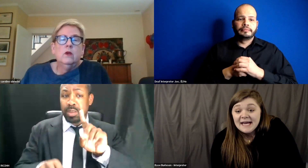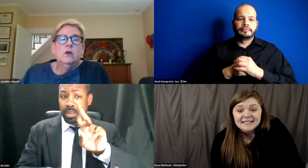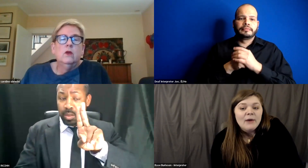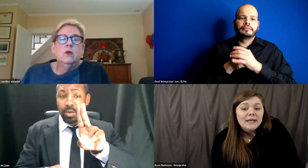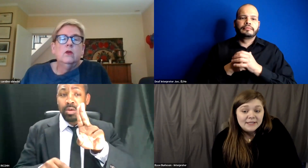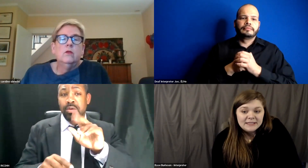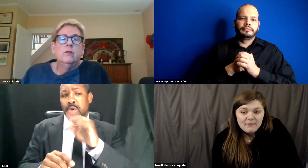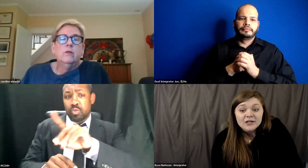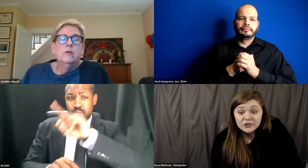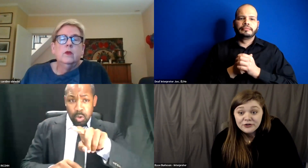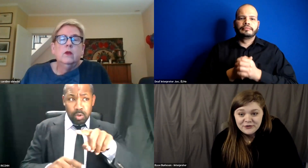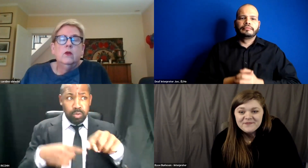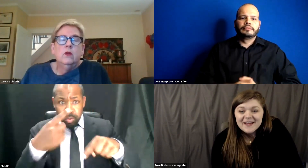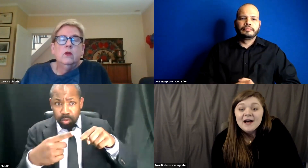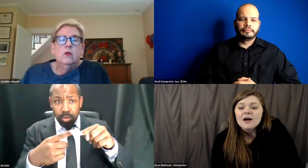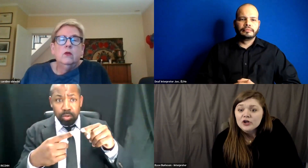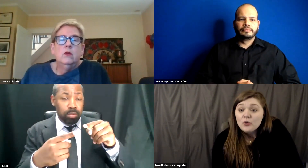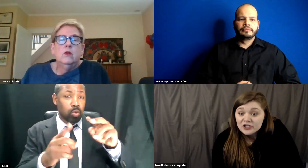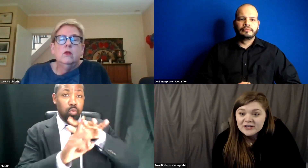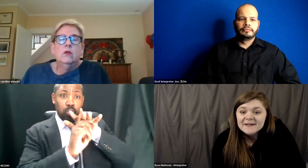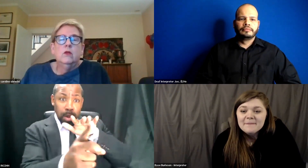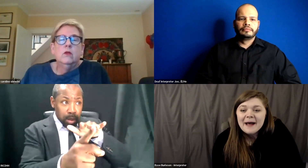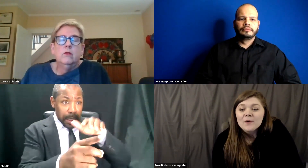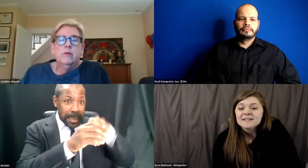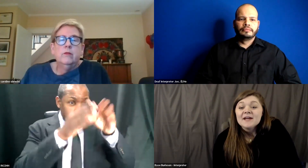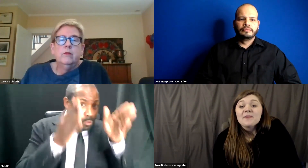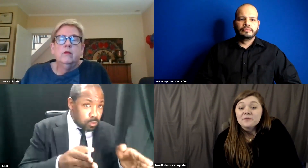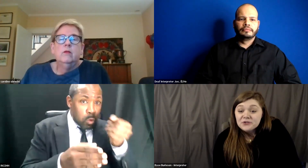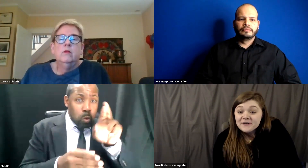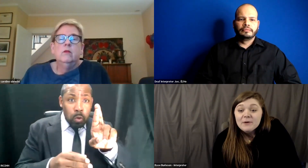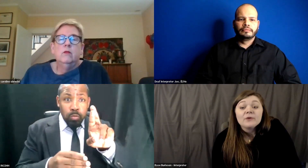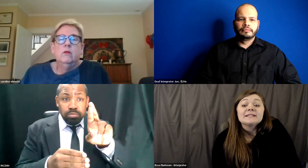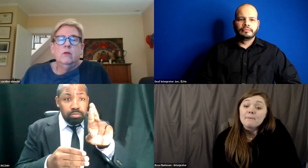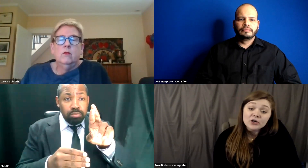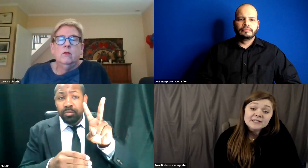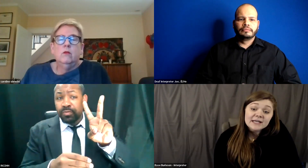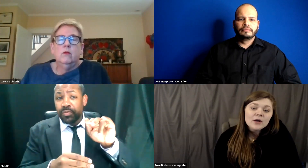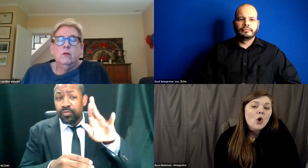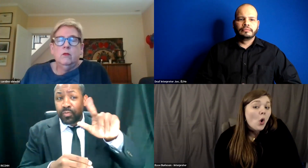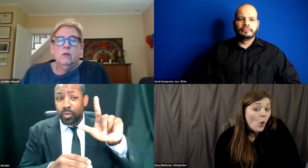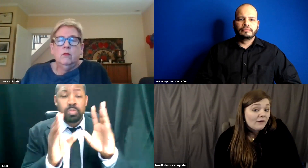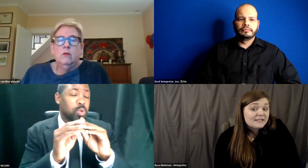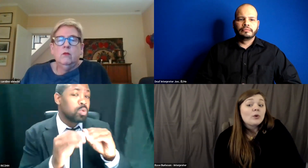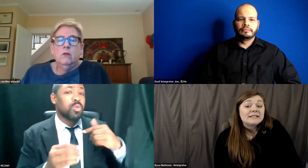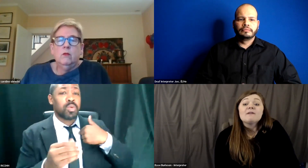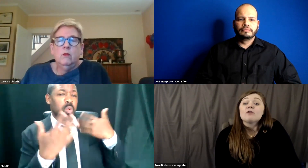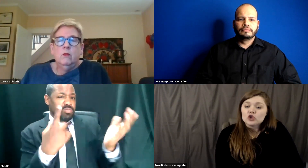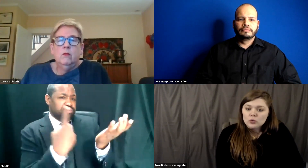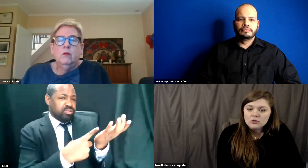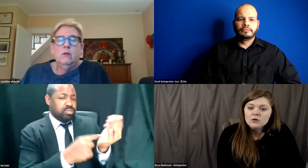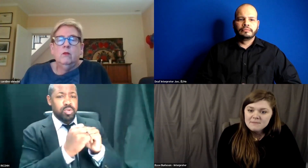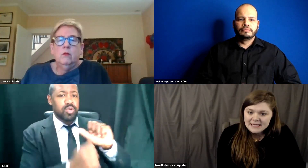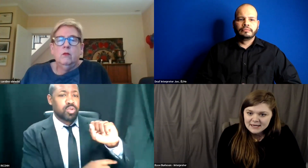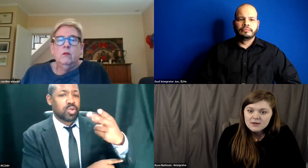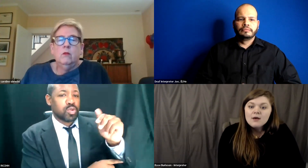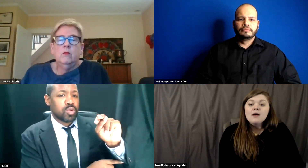that. Yes, I would like to respond to Drew, your question about the retreat, whether it's in person or if it's going to be a